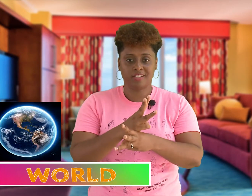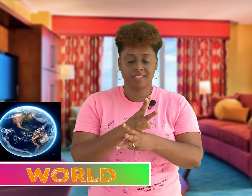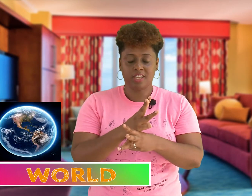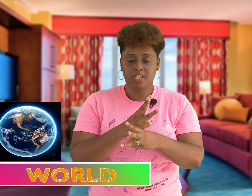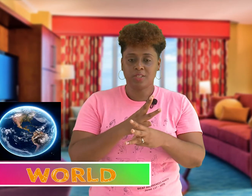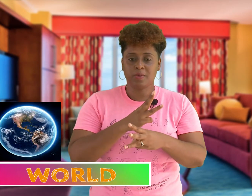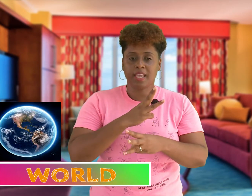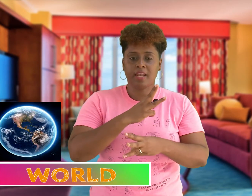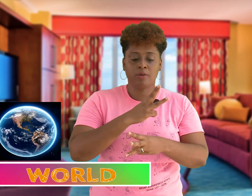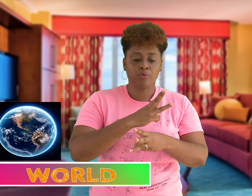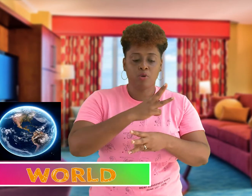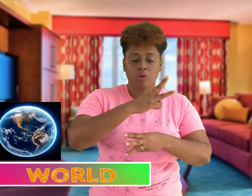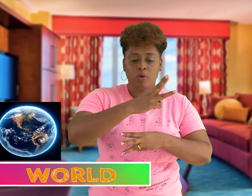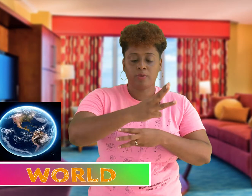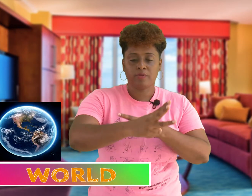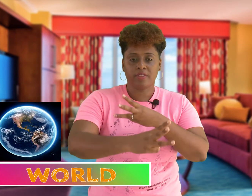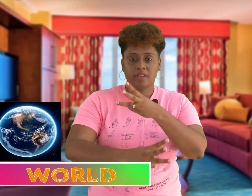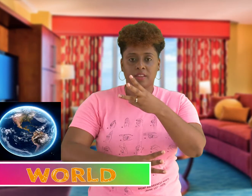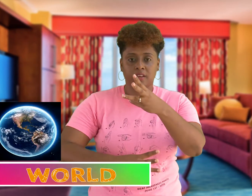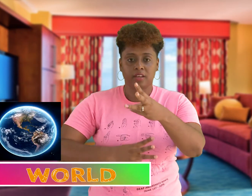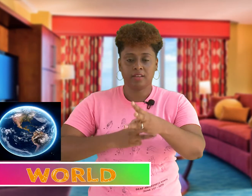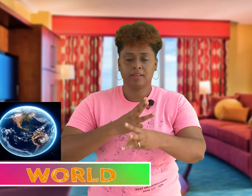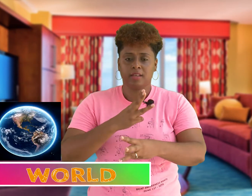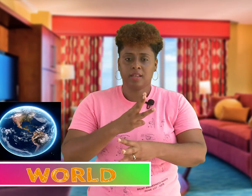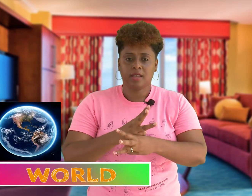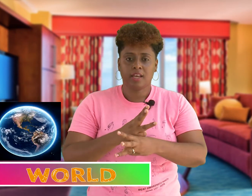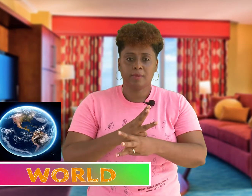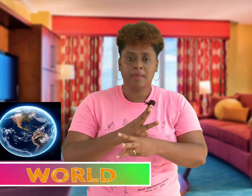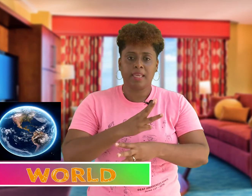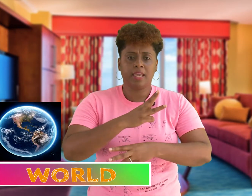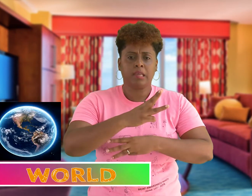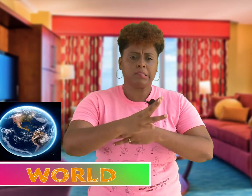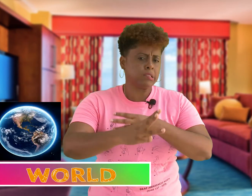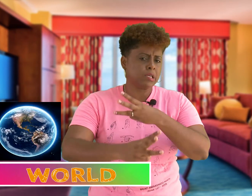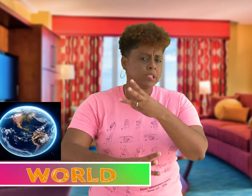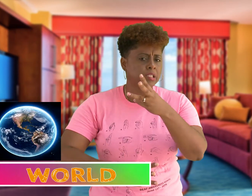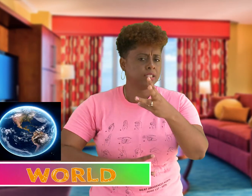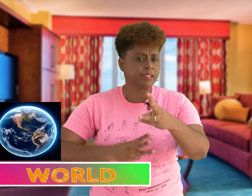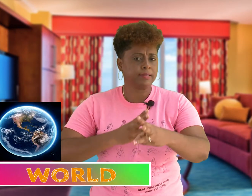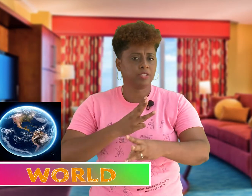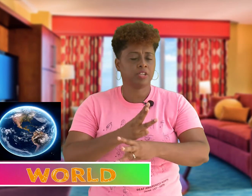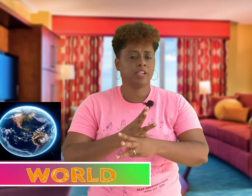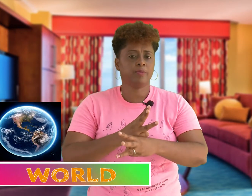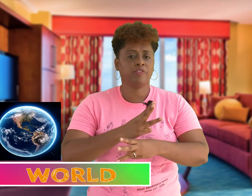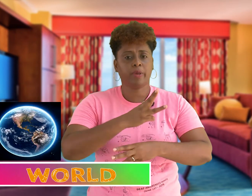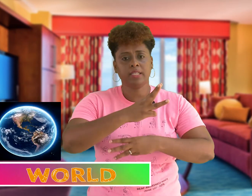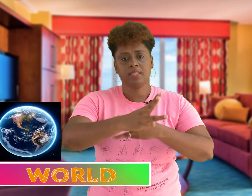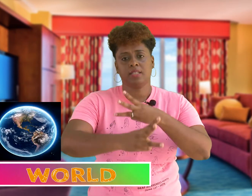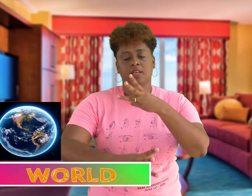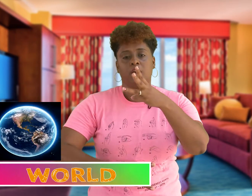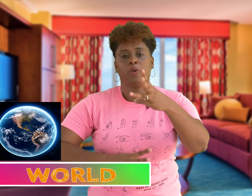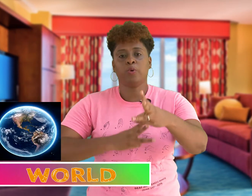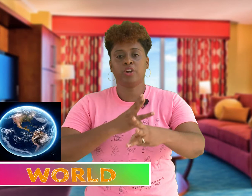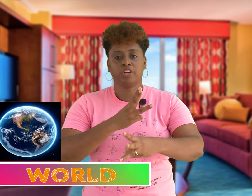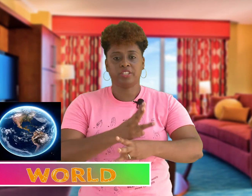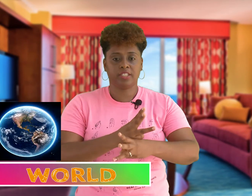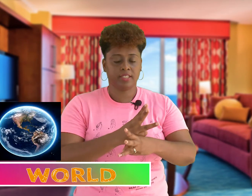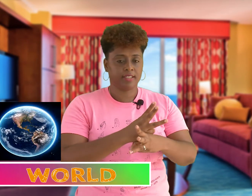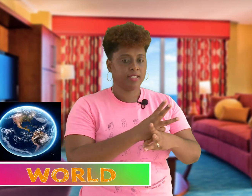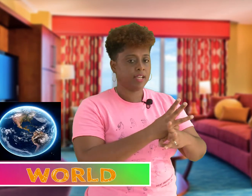World. So you kind of roll one over the other, kind of making a circle, circular movement. World.